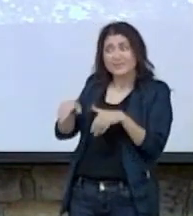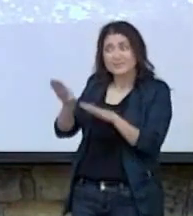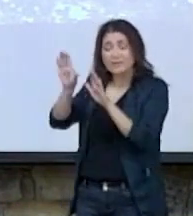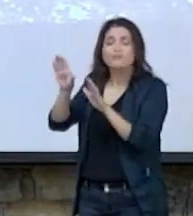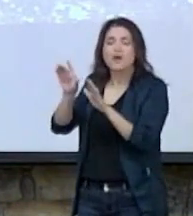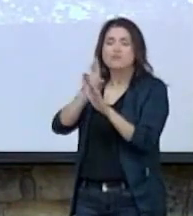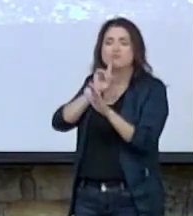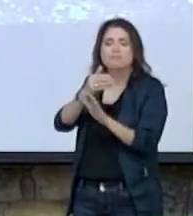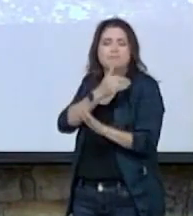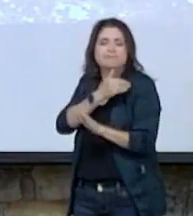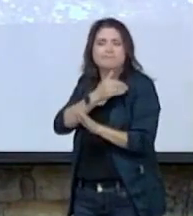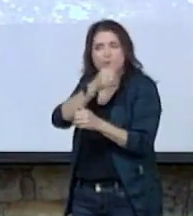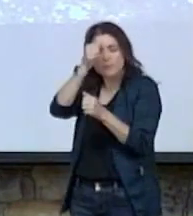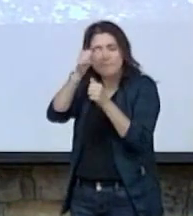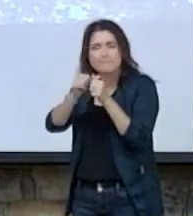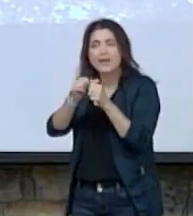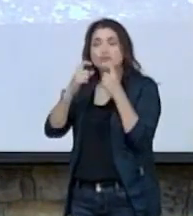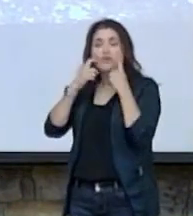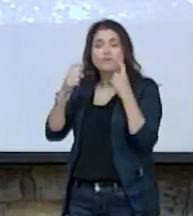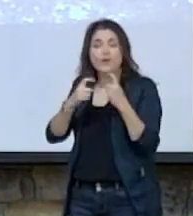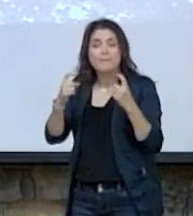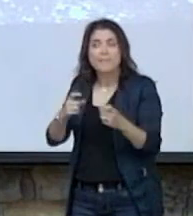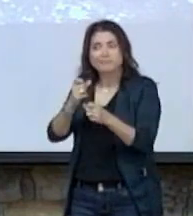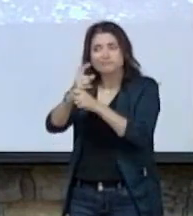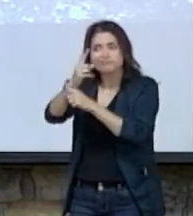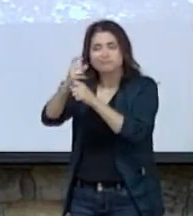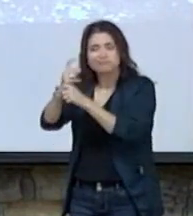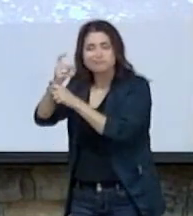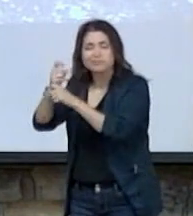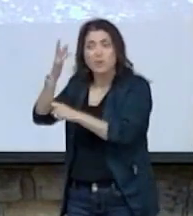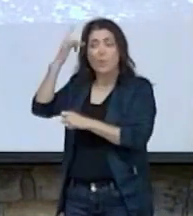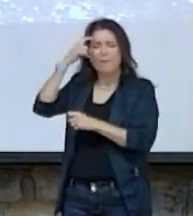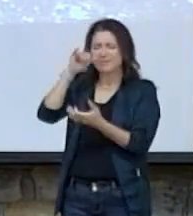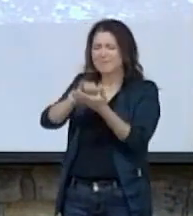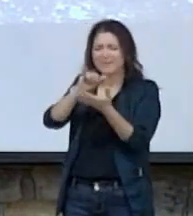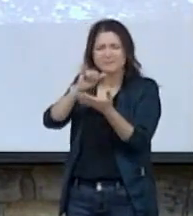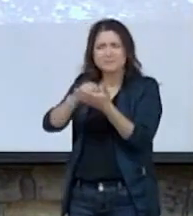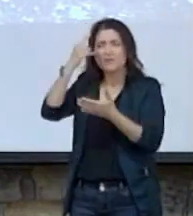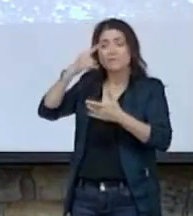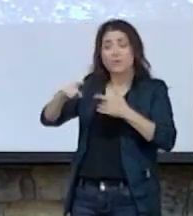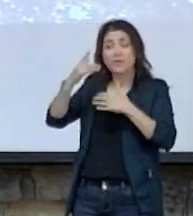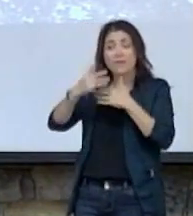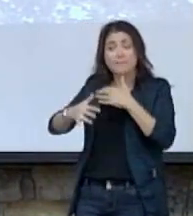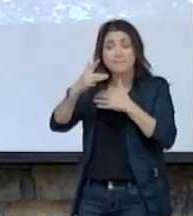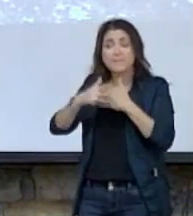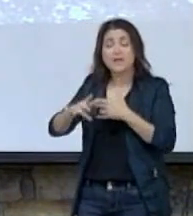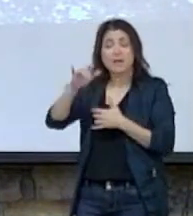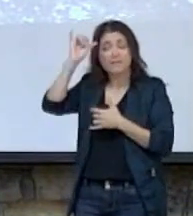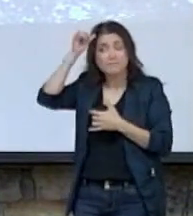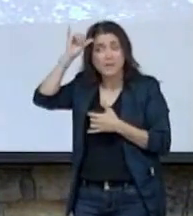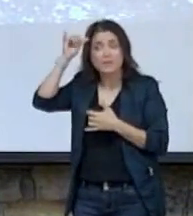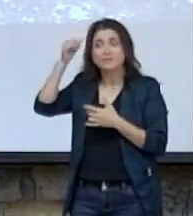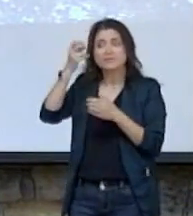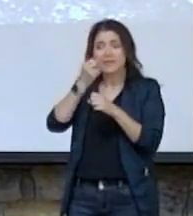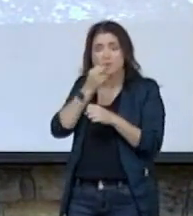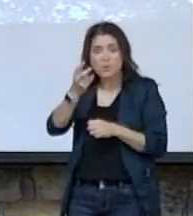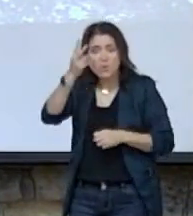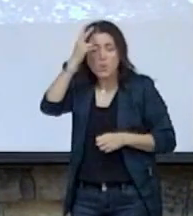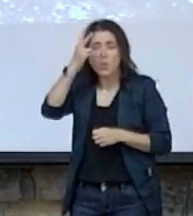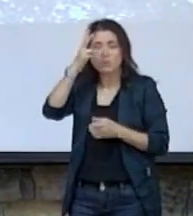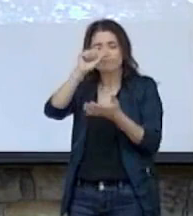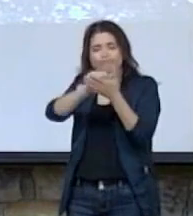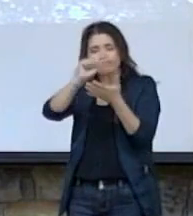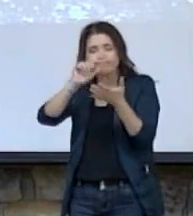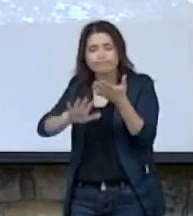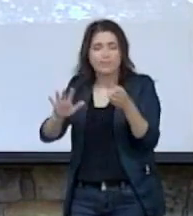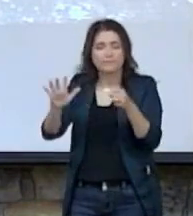is a reminder of sins every year, for it is impossible for the blood of bulls and goats to take away sins. So